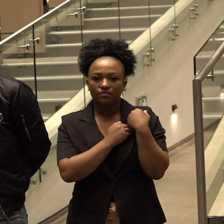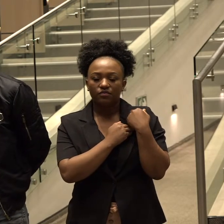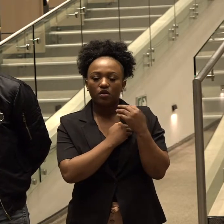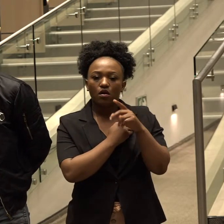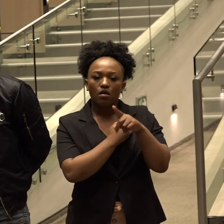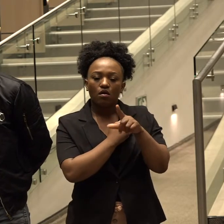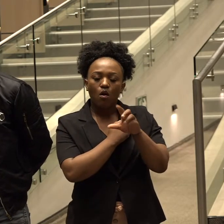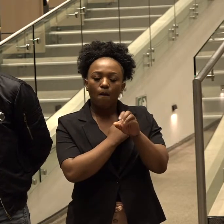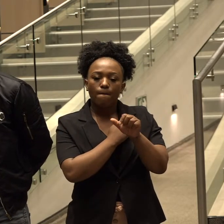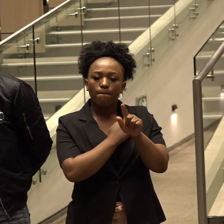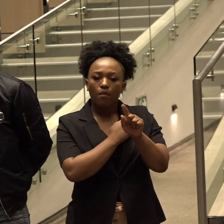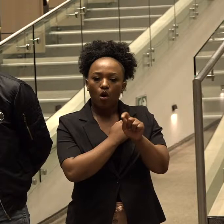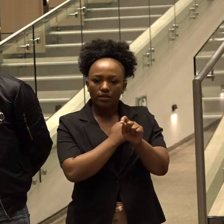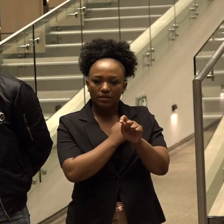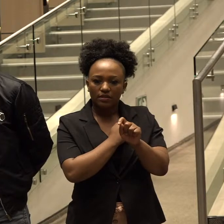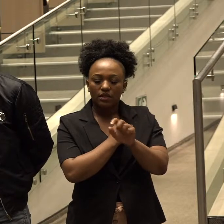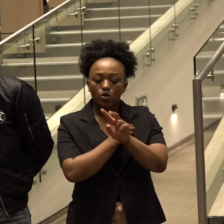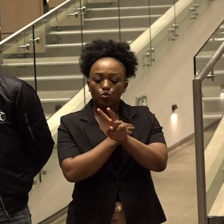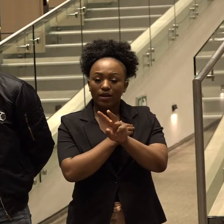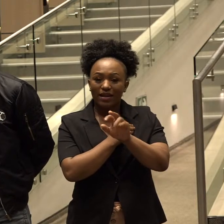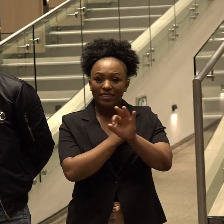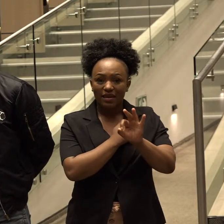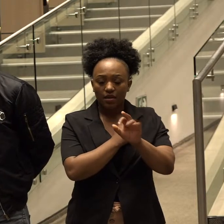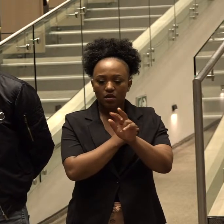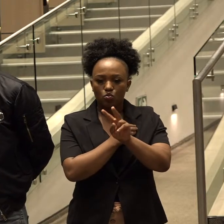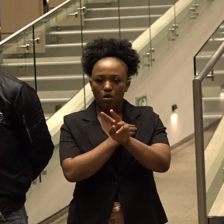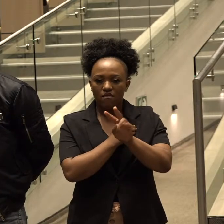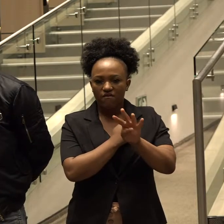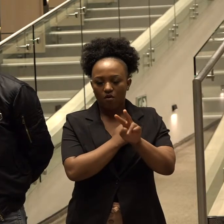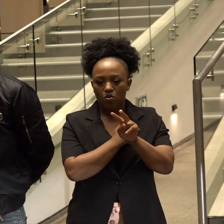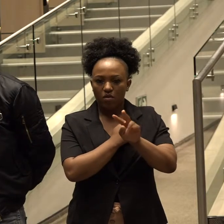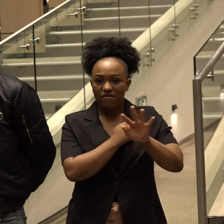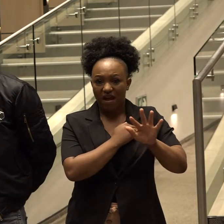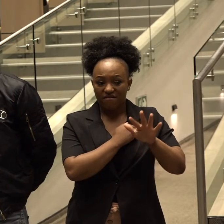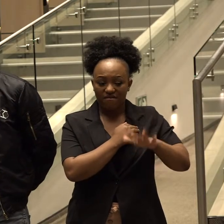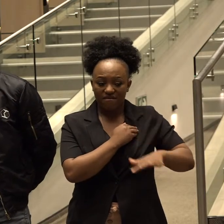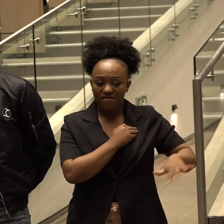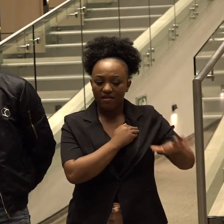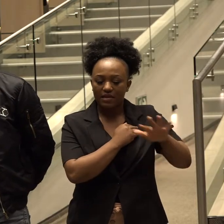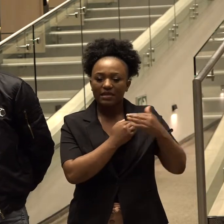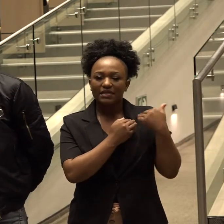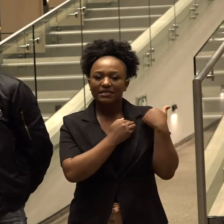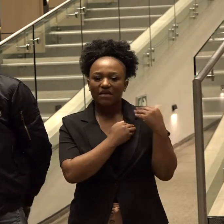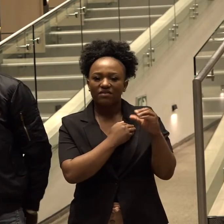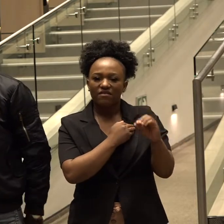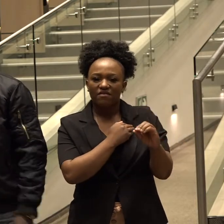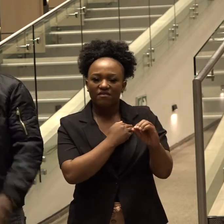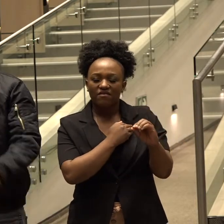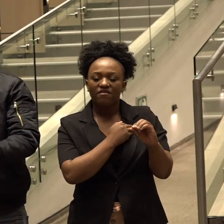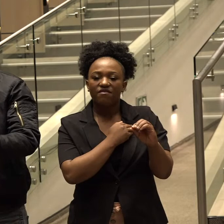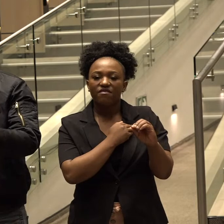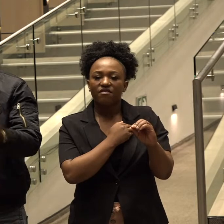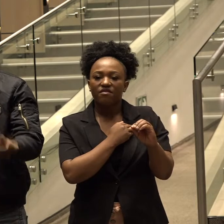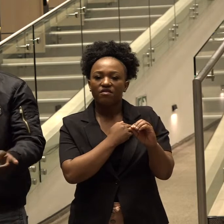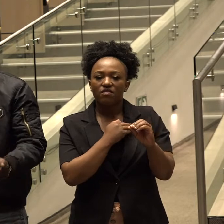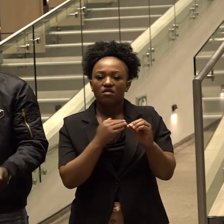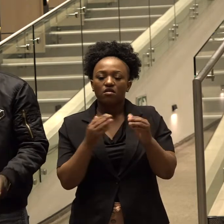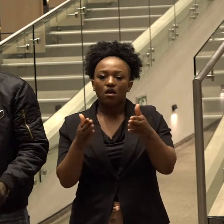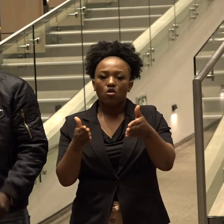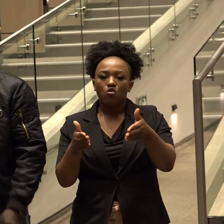123 24 25. because it's uh the road will run it crossed